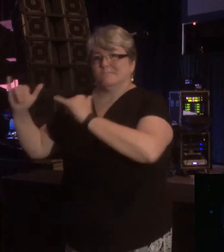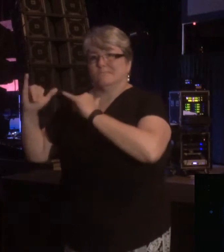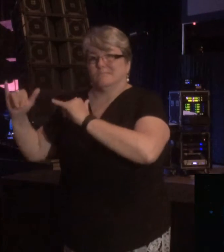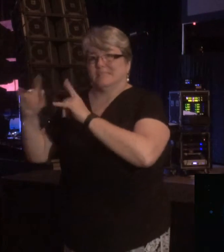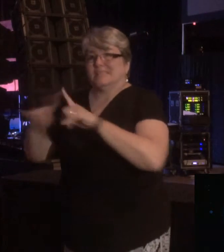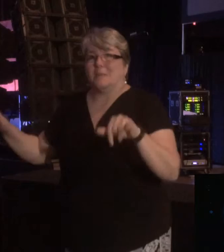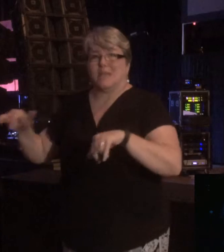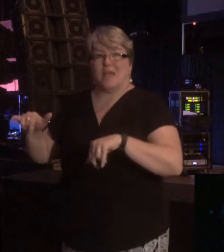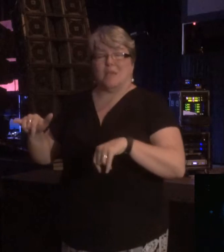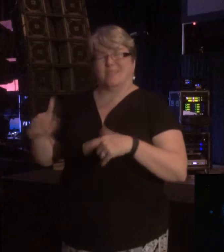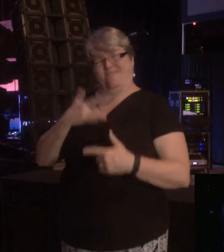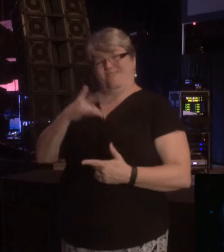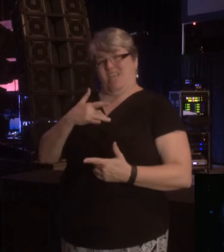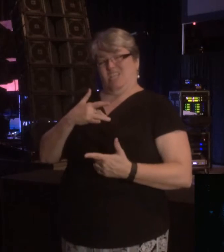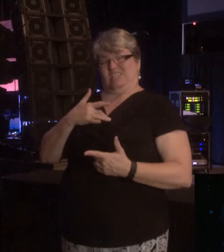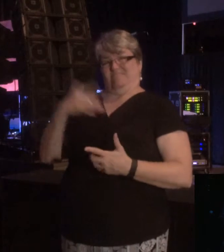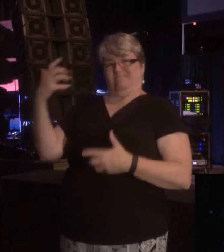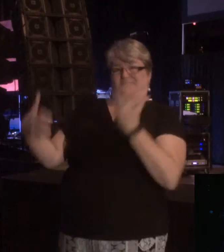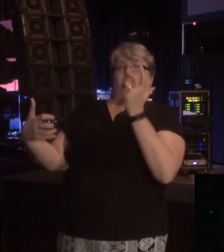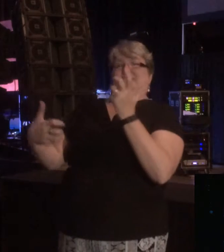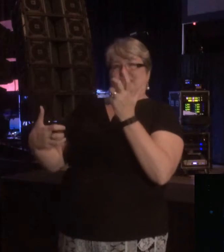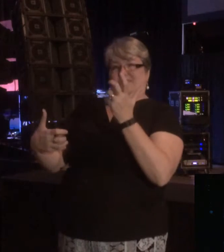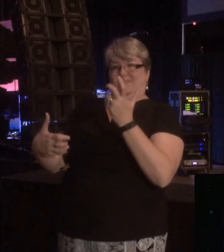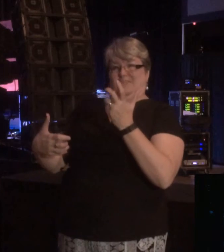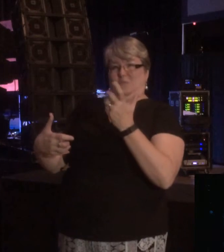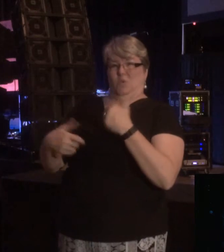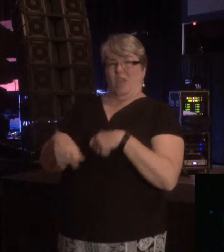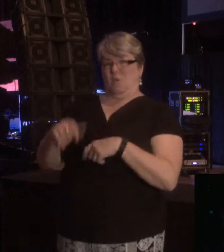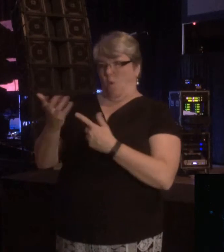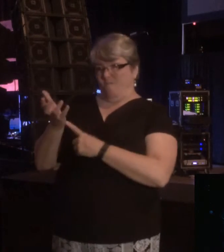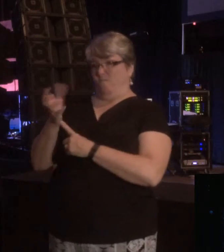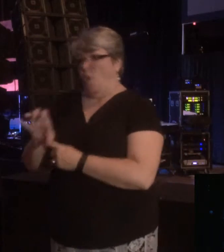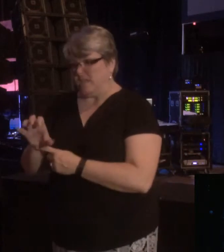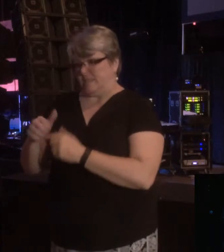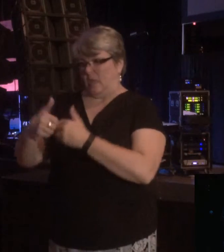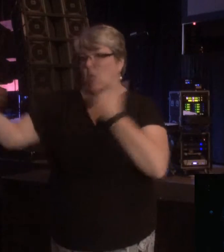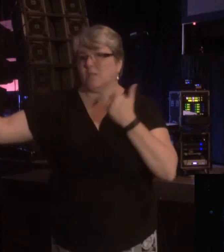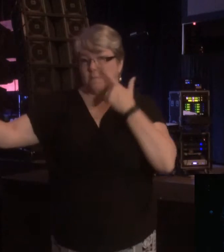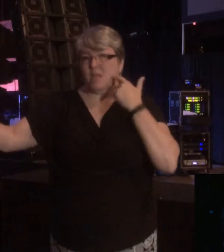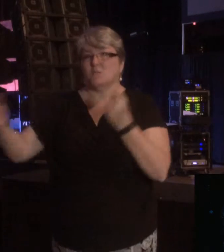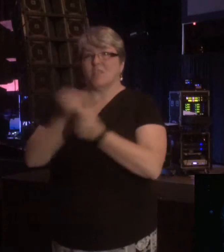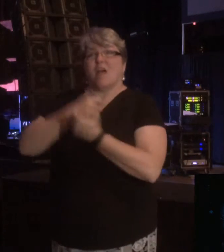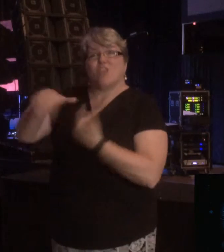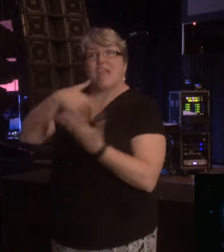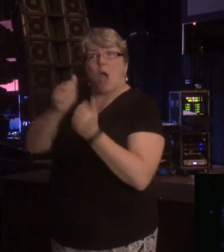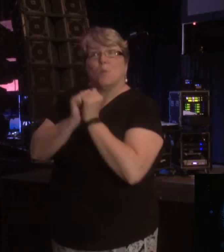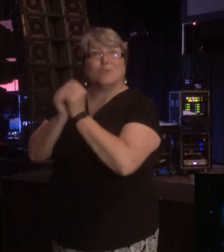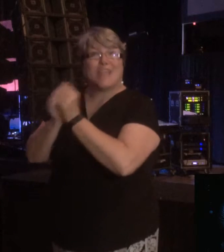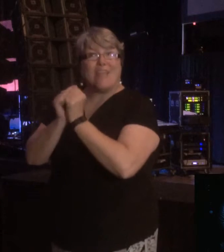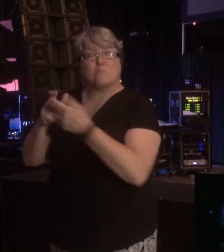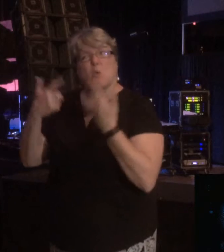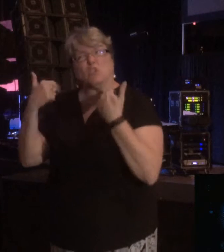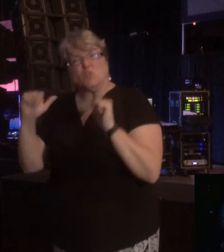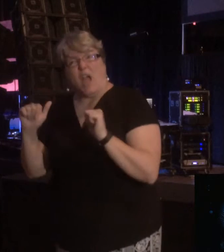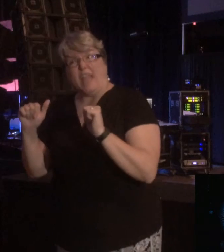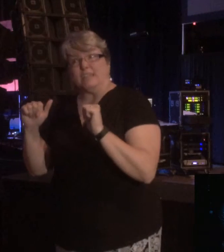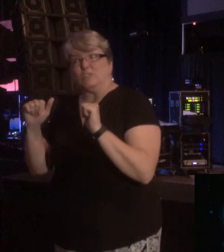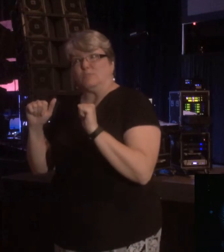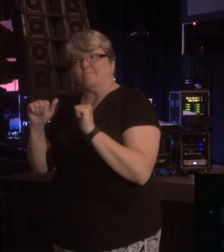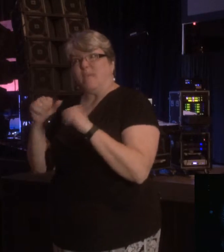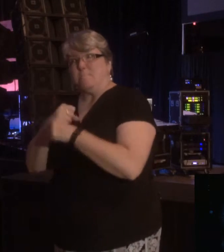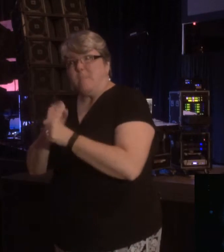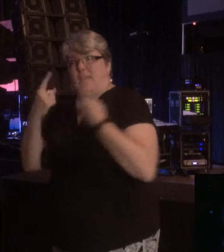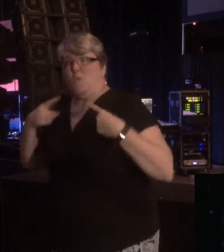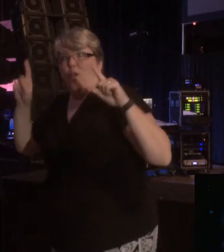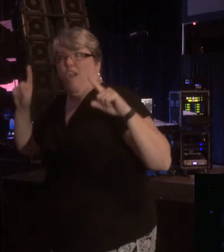is, are there studies or resources a couple can go through together while they're dating? And